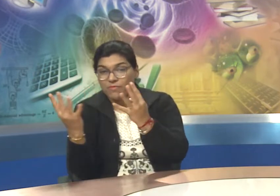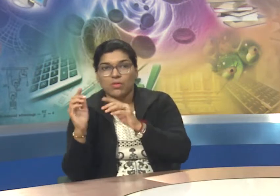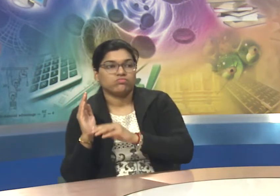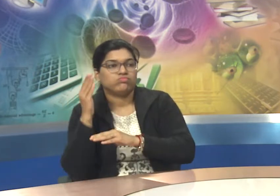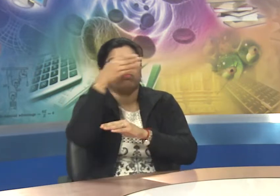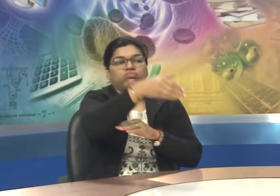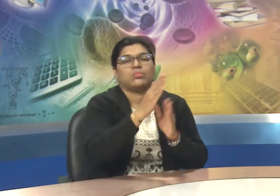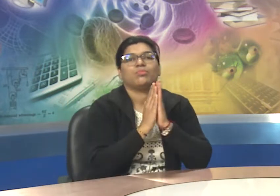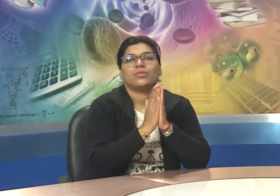To the tree